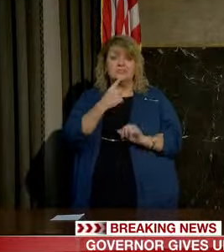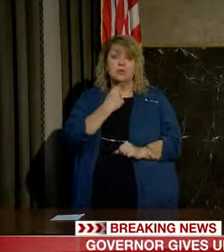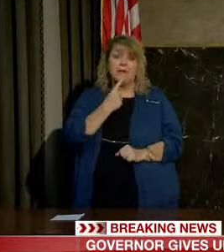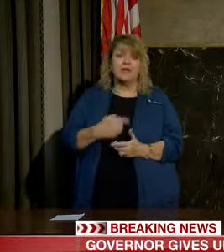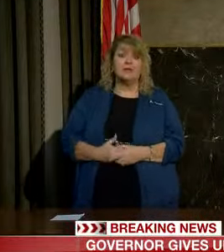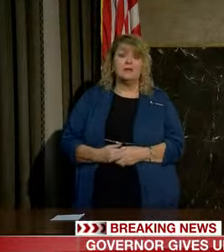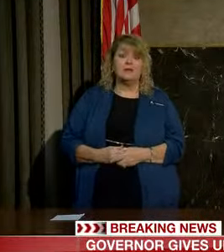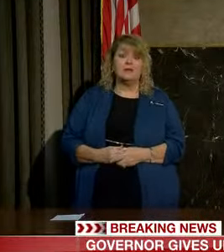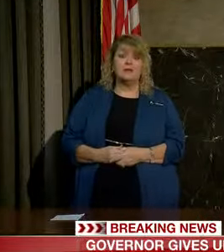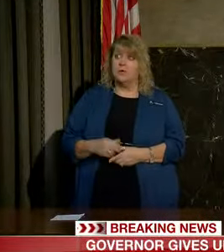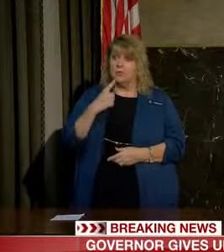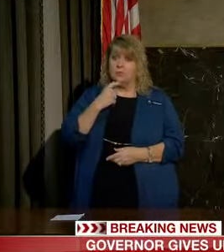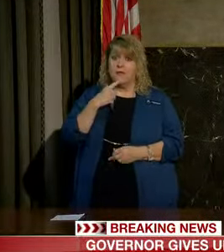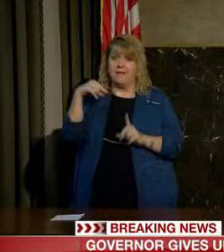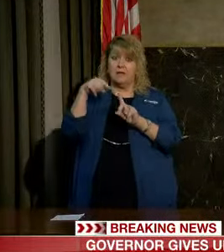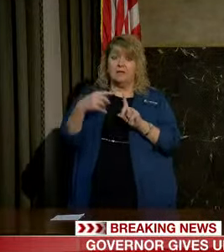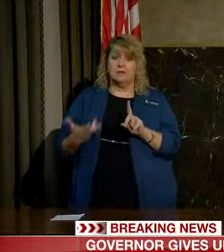that.